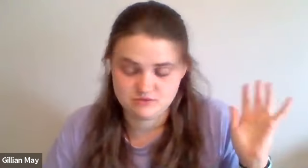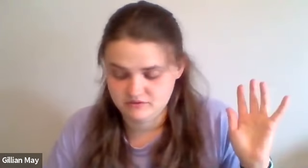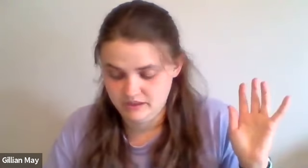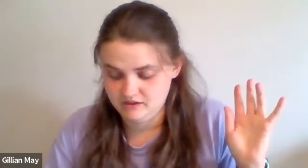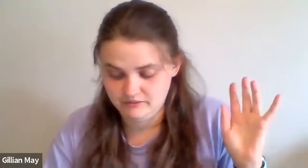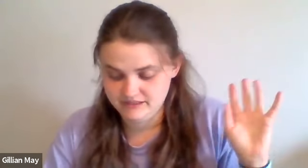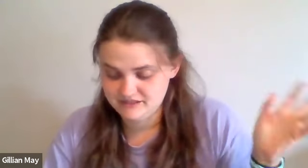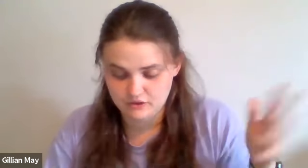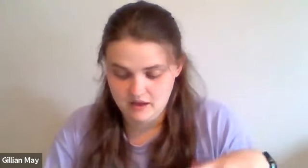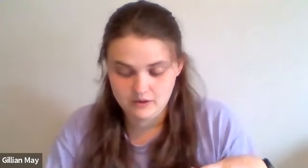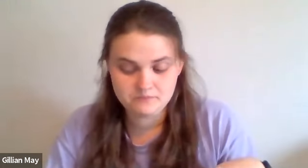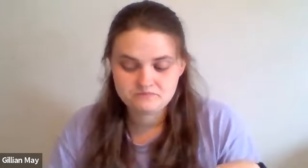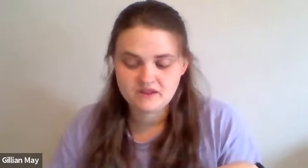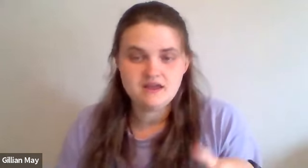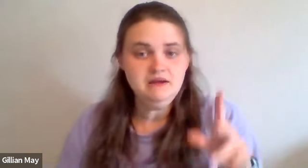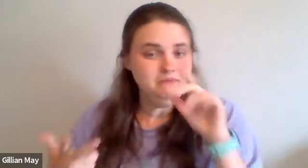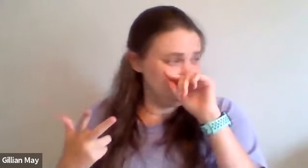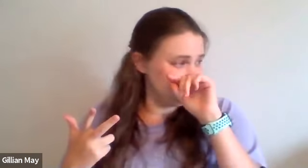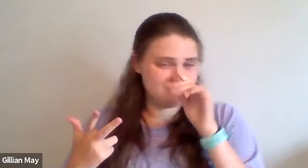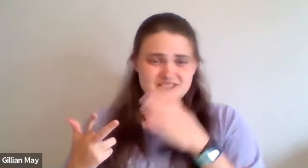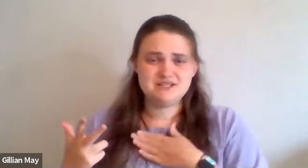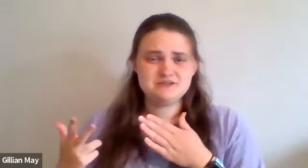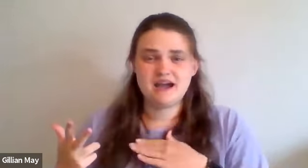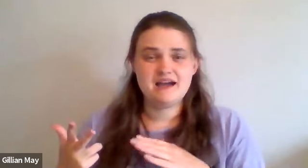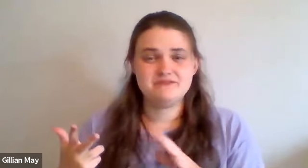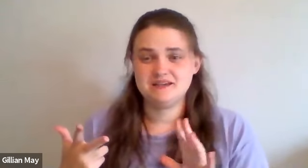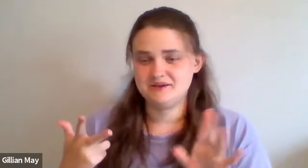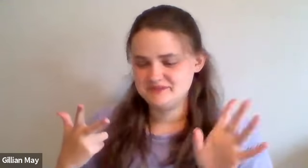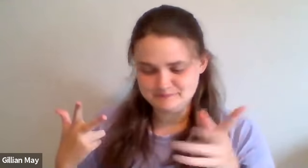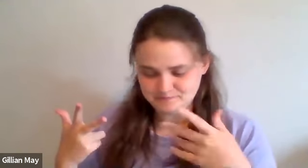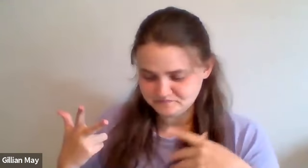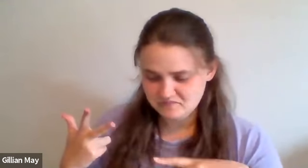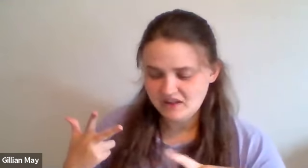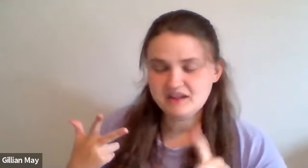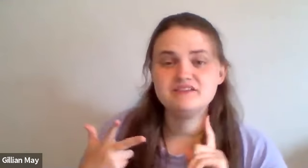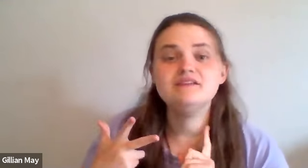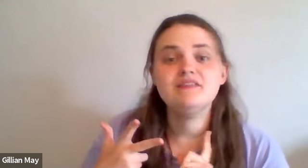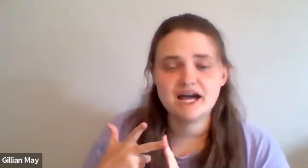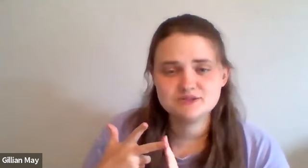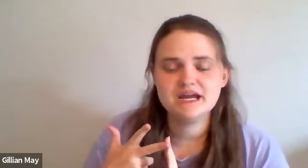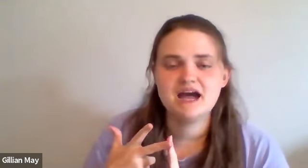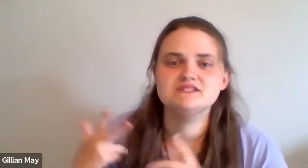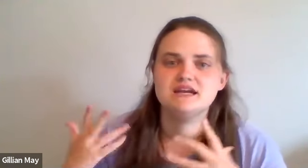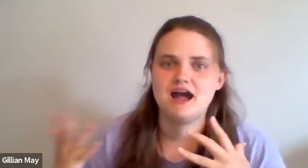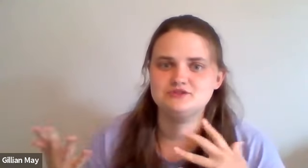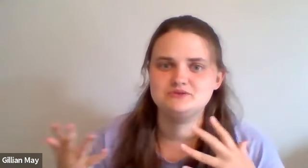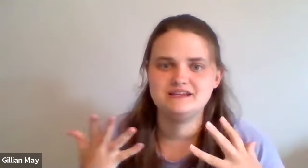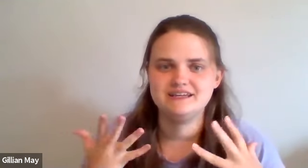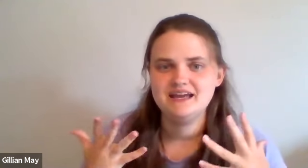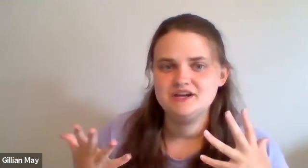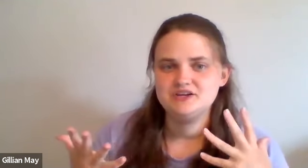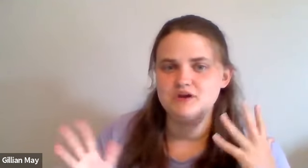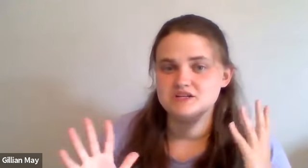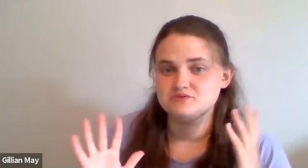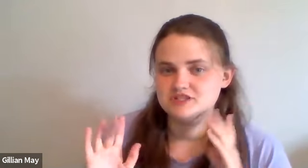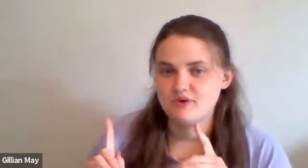with, we can always go that one. Excuse me, I have the hiccups. And then the last one I have is like actual, like, you guys